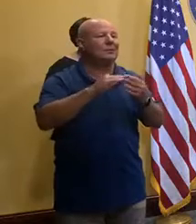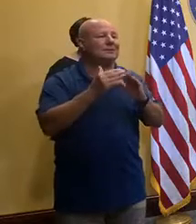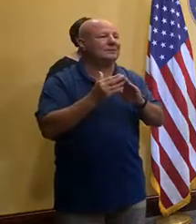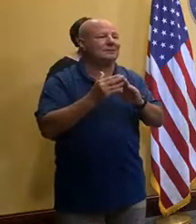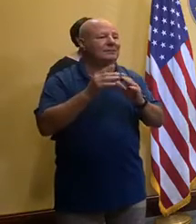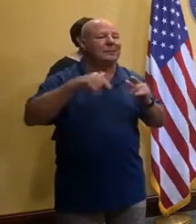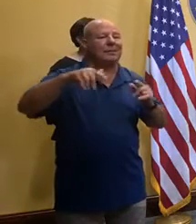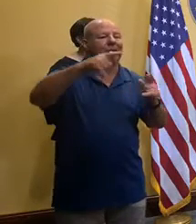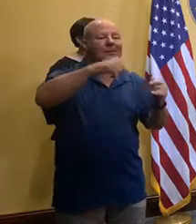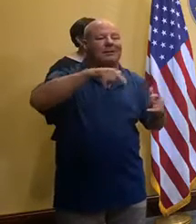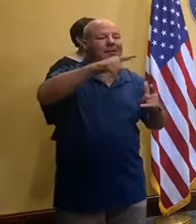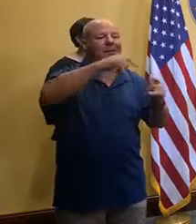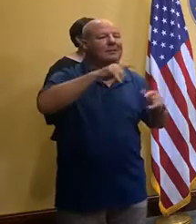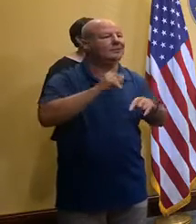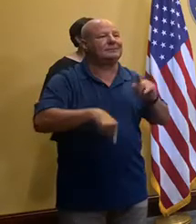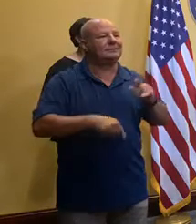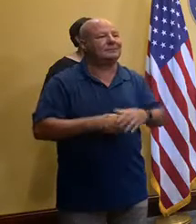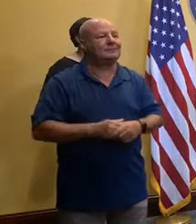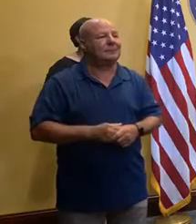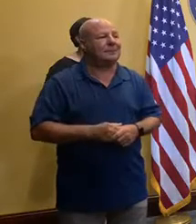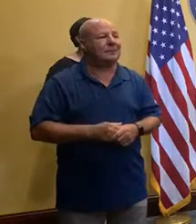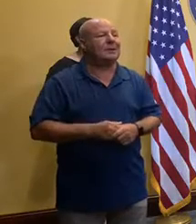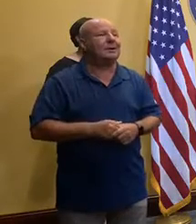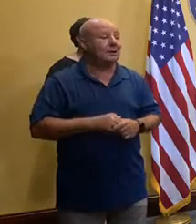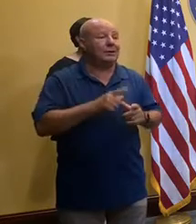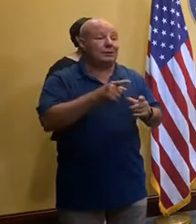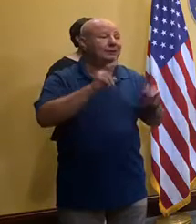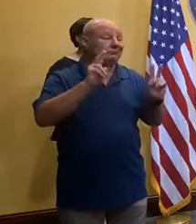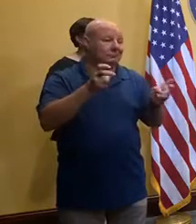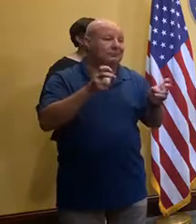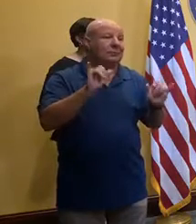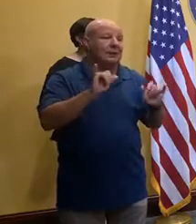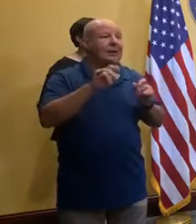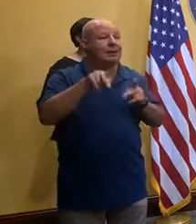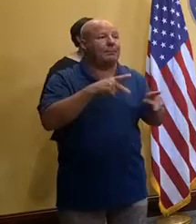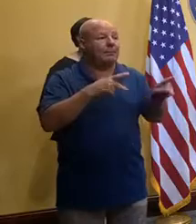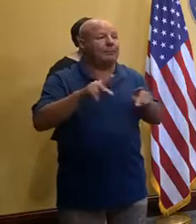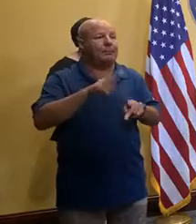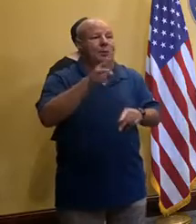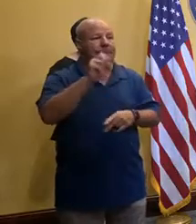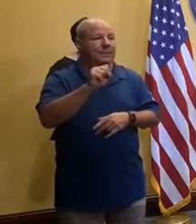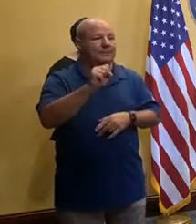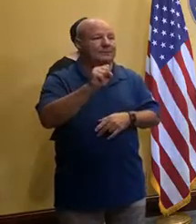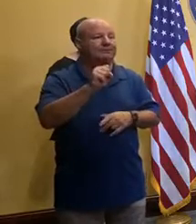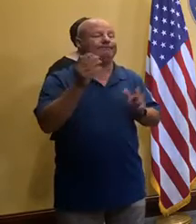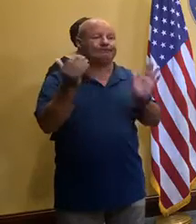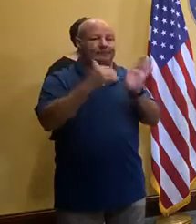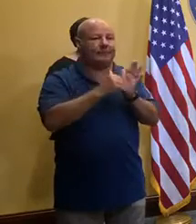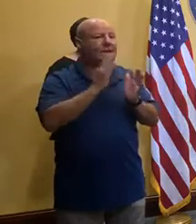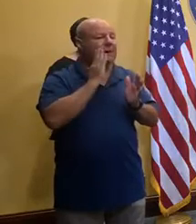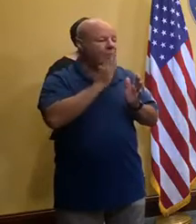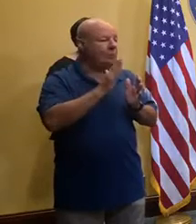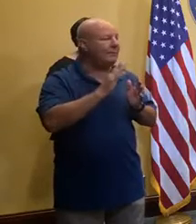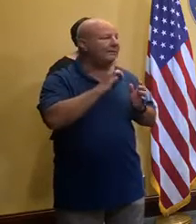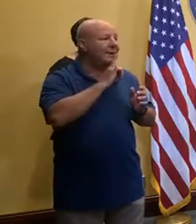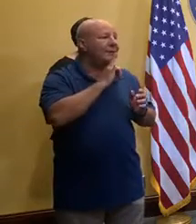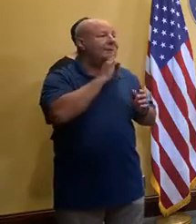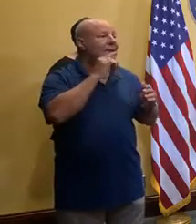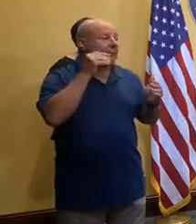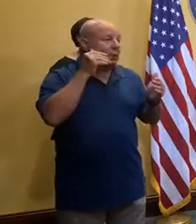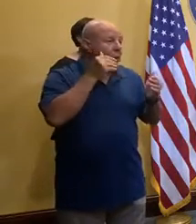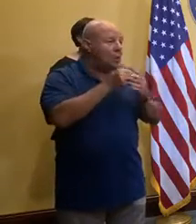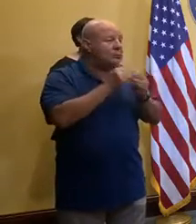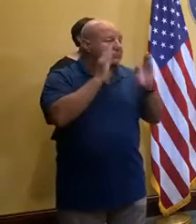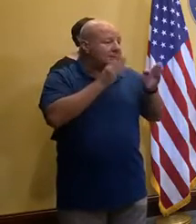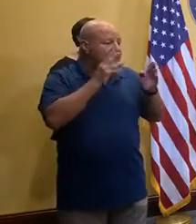Again, you're basically operating and acting as a party bus. So again, we're going to be paying very close attention